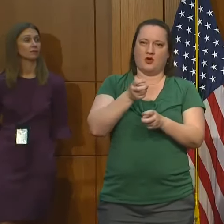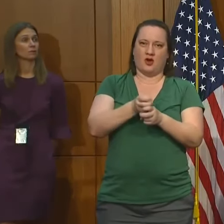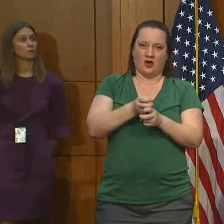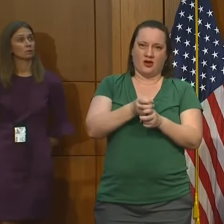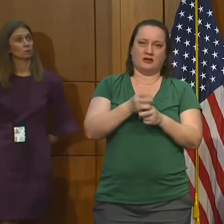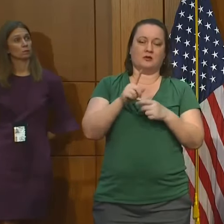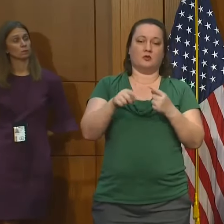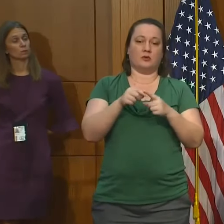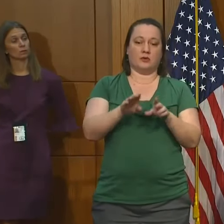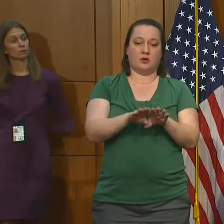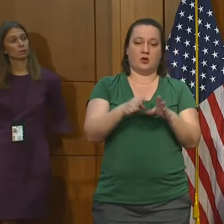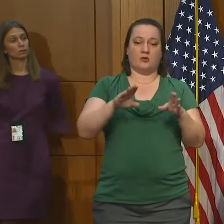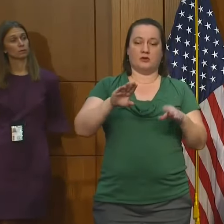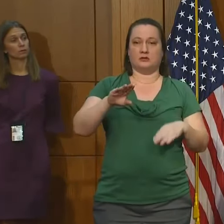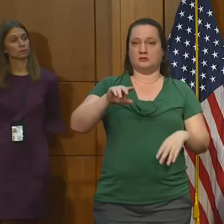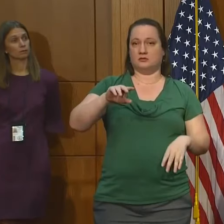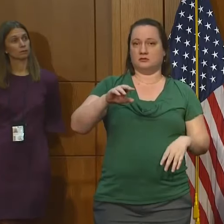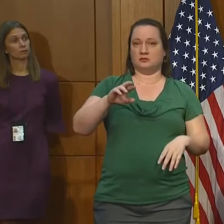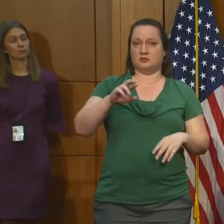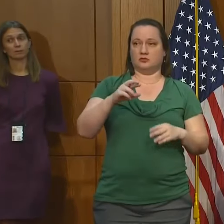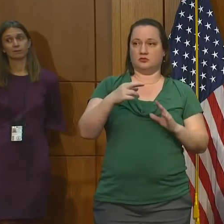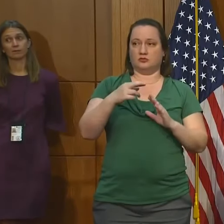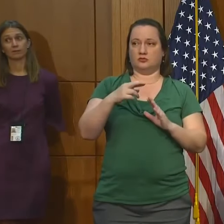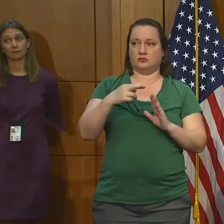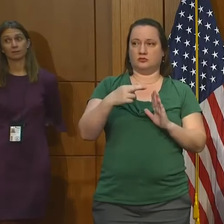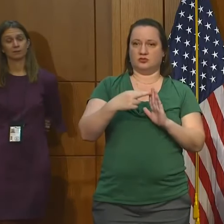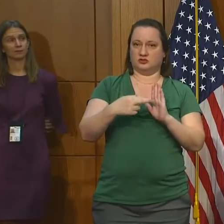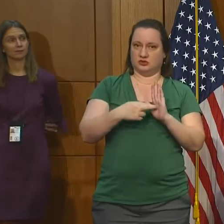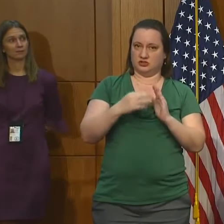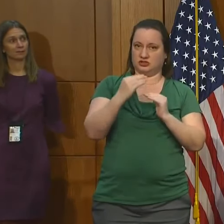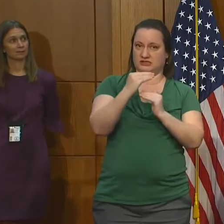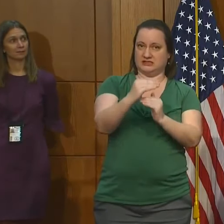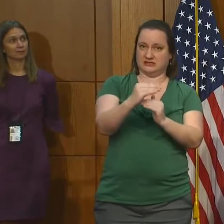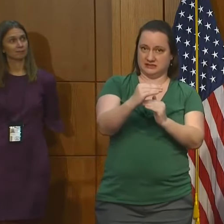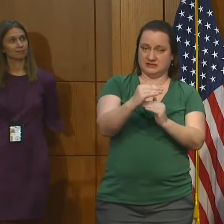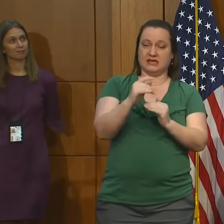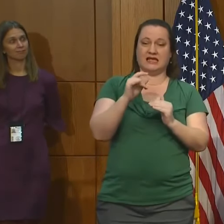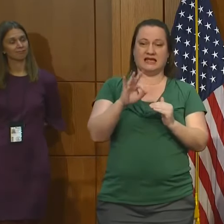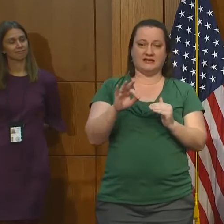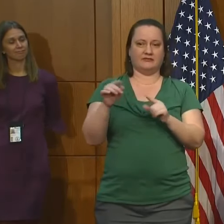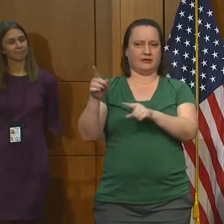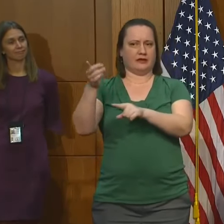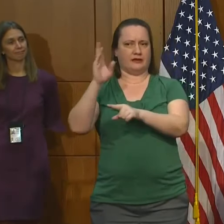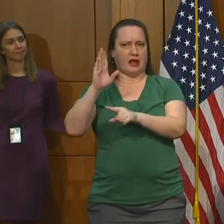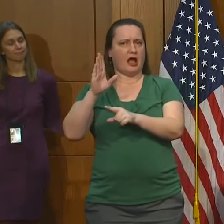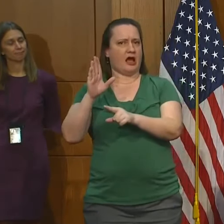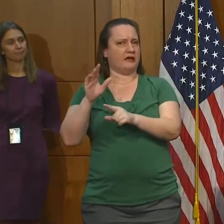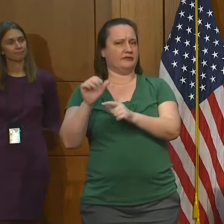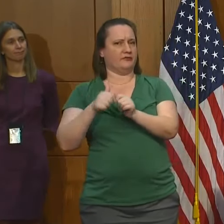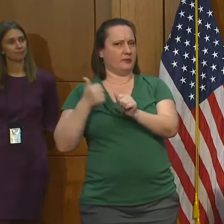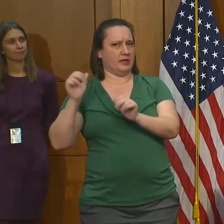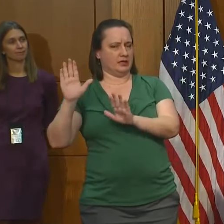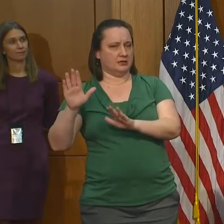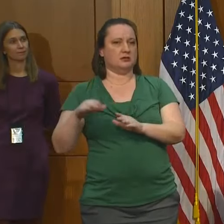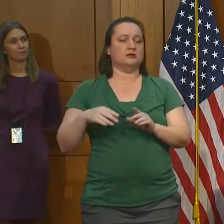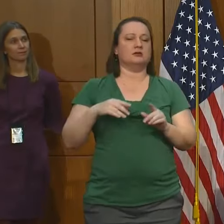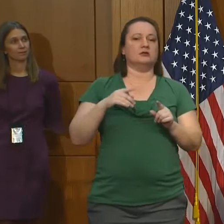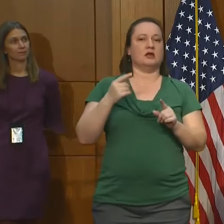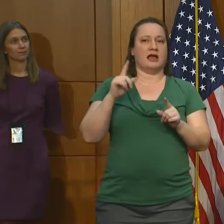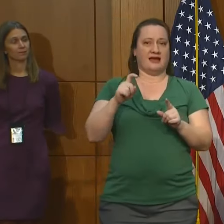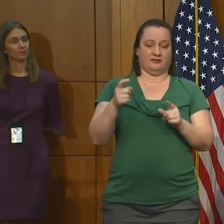those restrictions. And I'm sorry? God forbid. Yes, and I certainly agree with